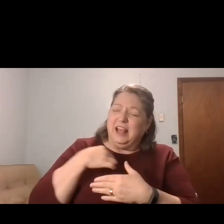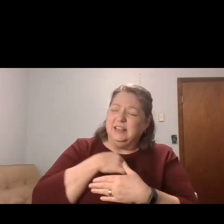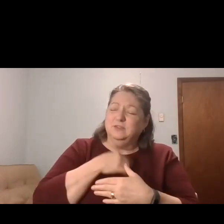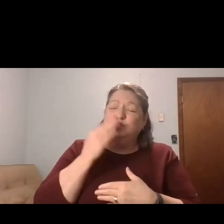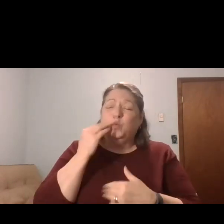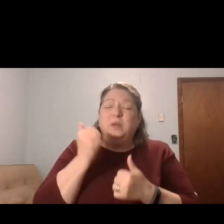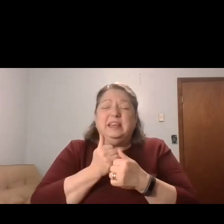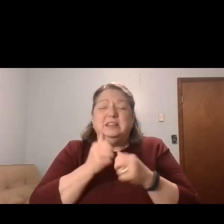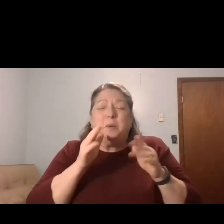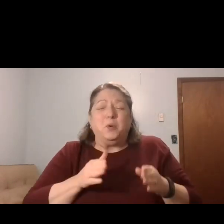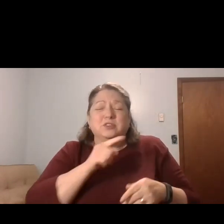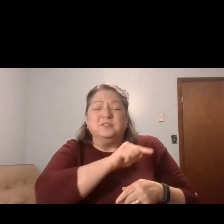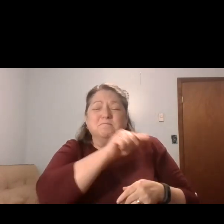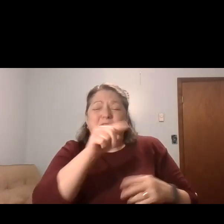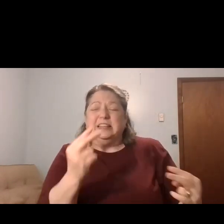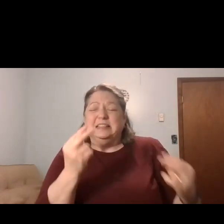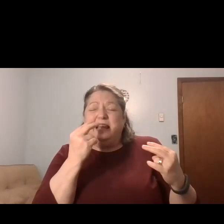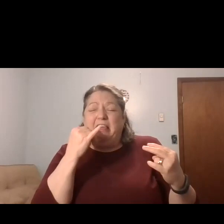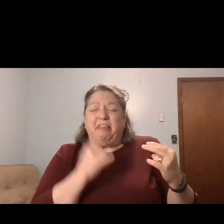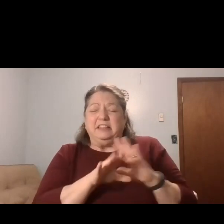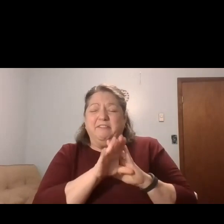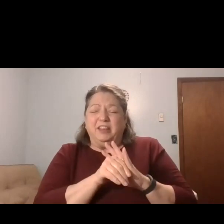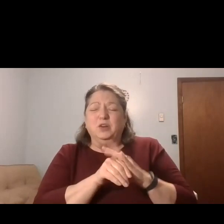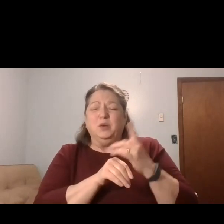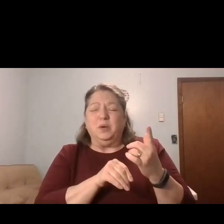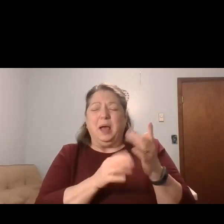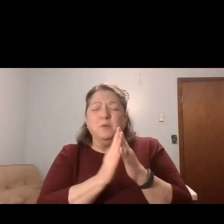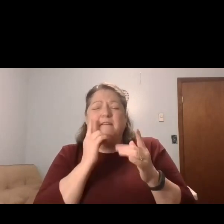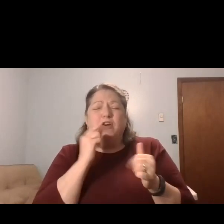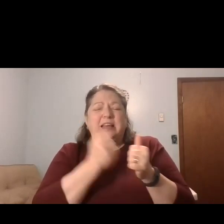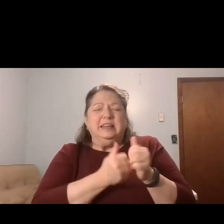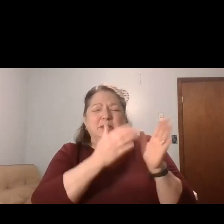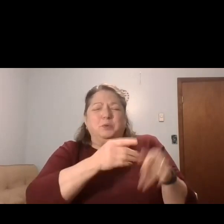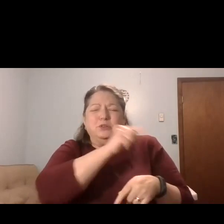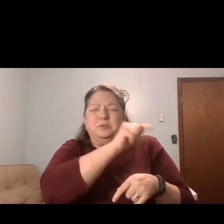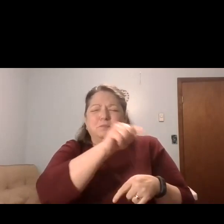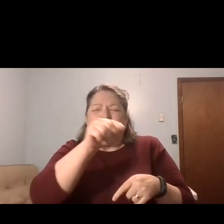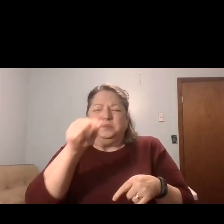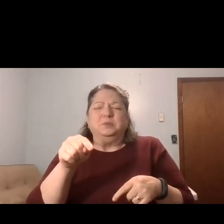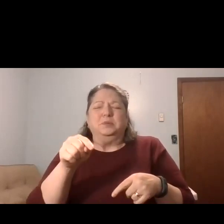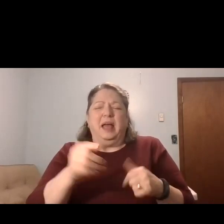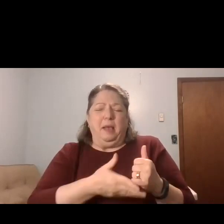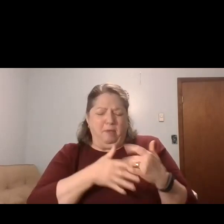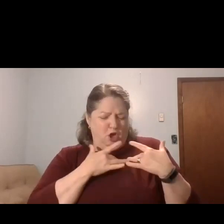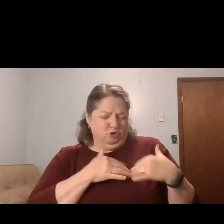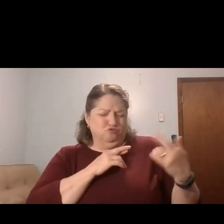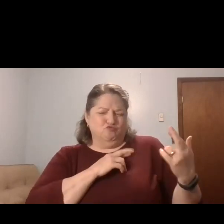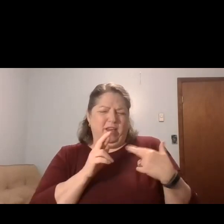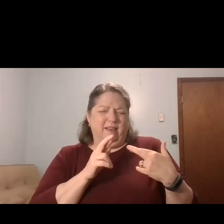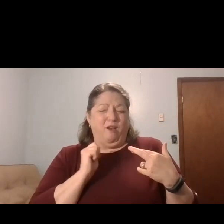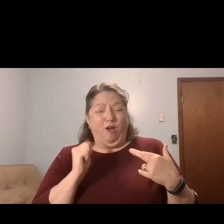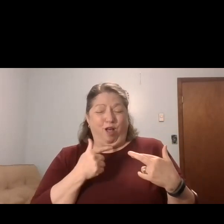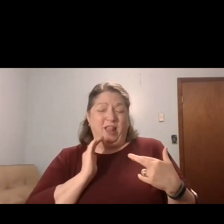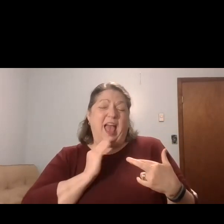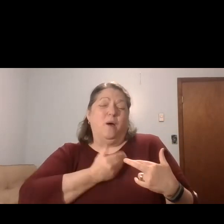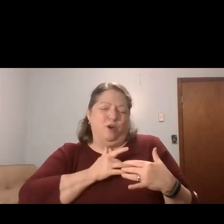seated before this message. And I pray for him, for her, and for them, that you would prepare their hearts, prepare all of our hearts, God, for